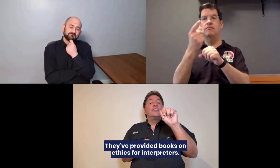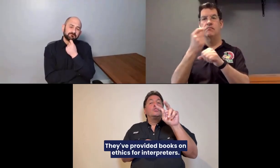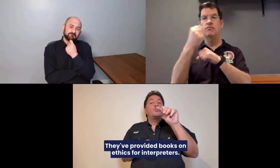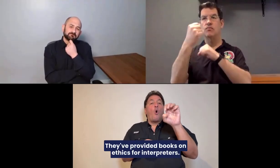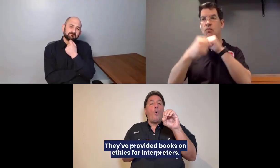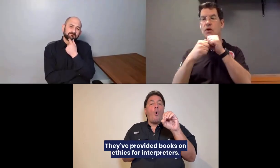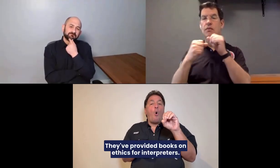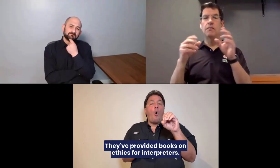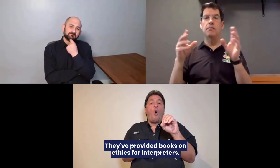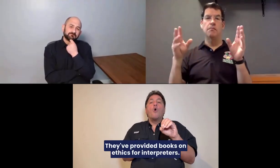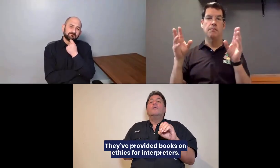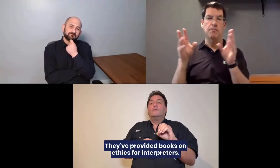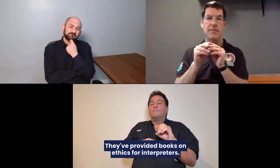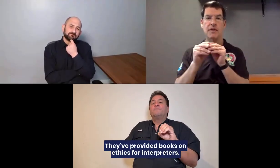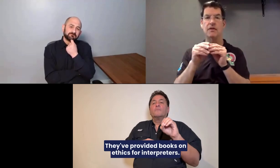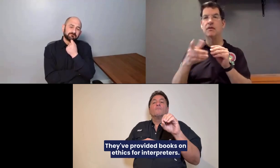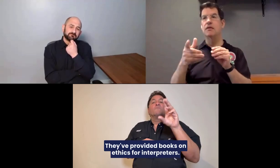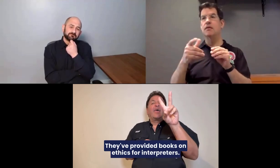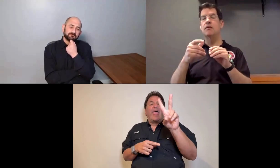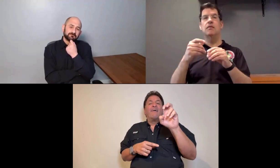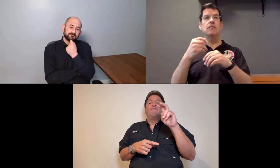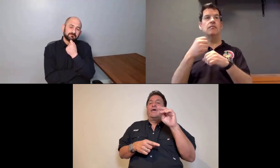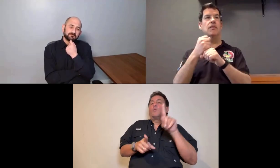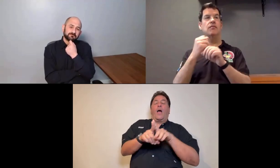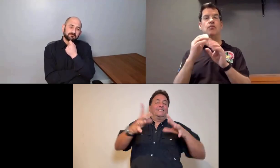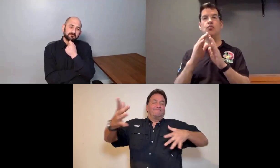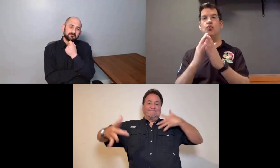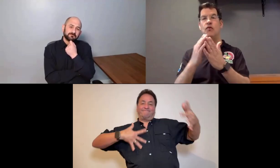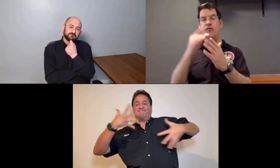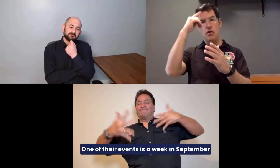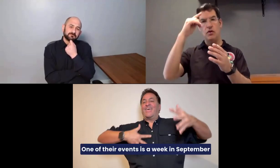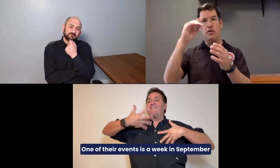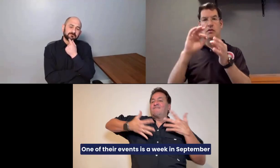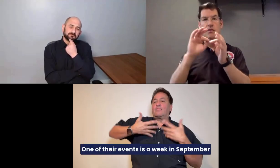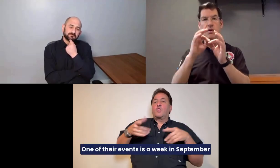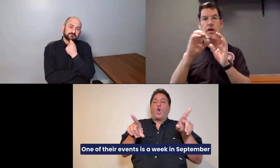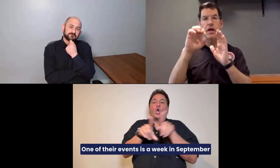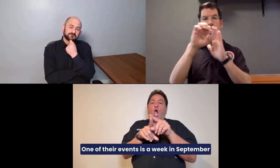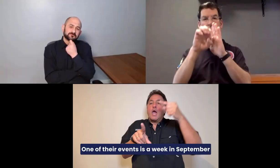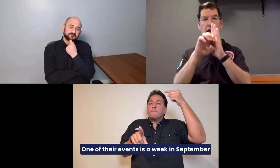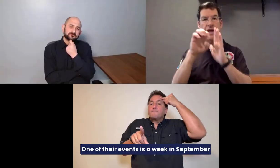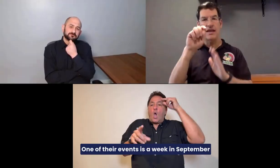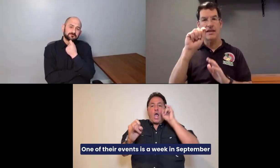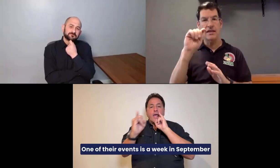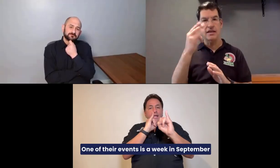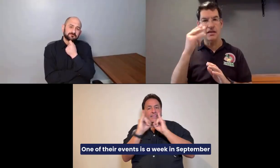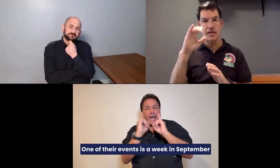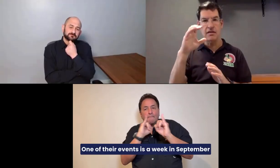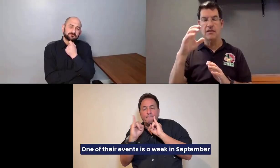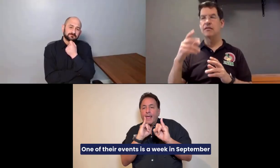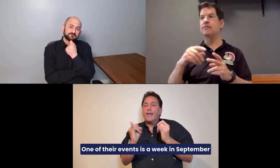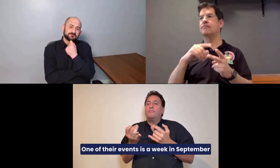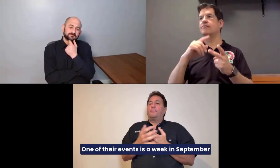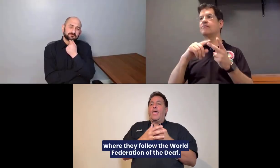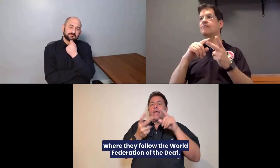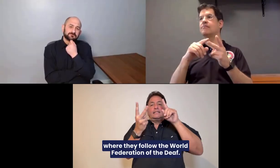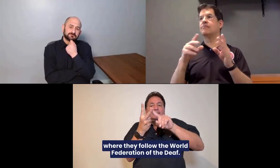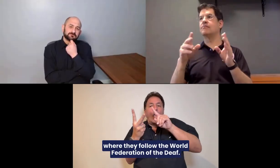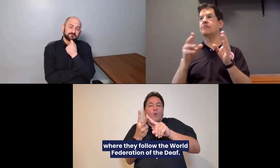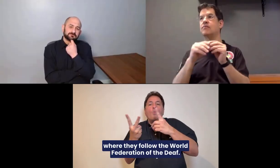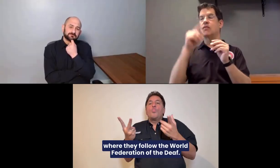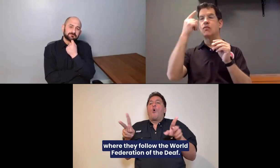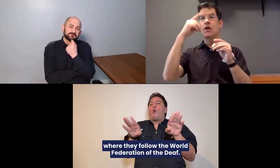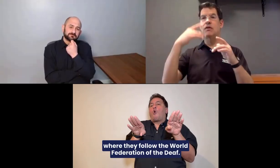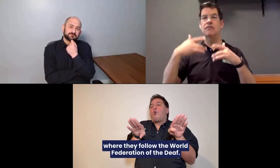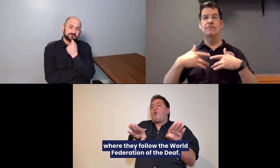books on ethics for interpreters. One of their events is a week in September, where they